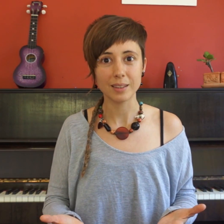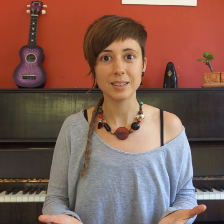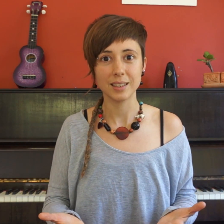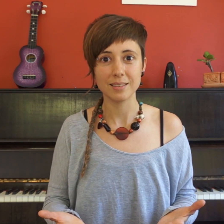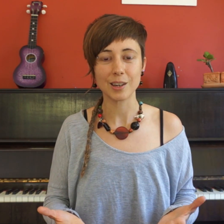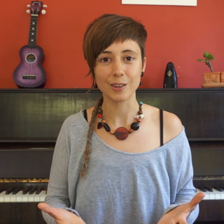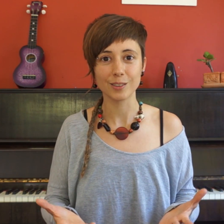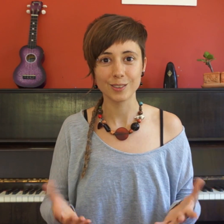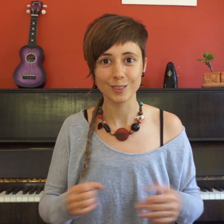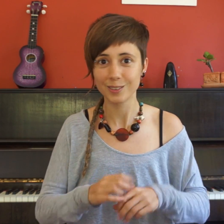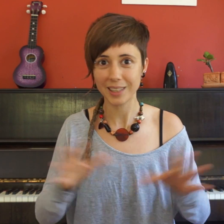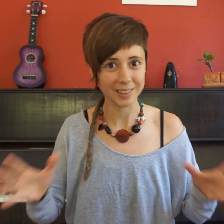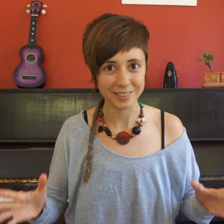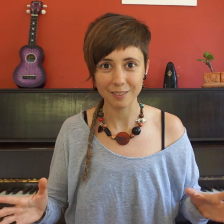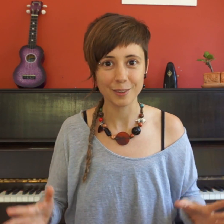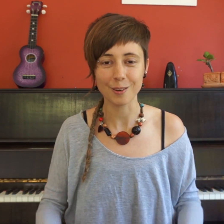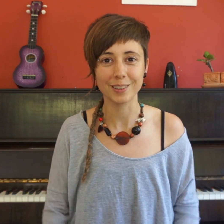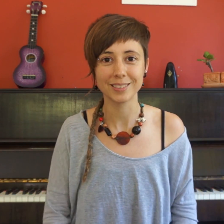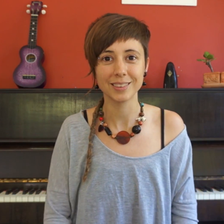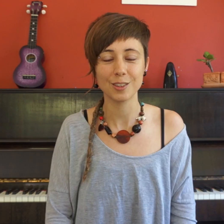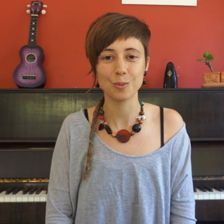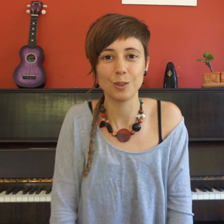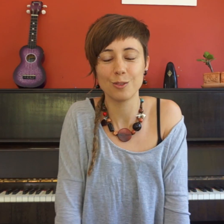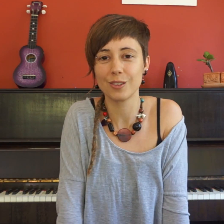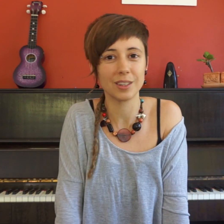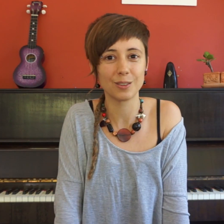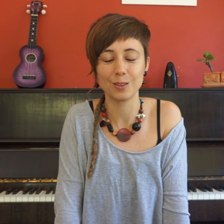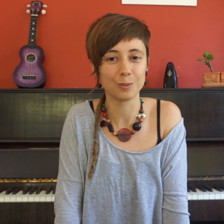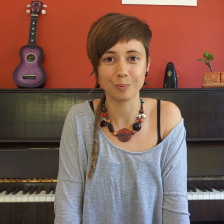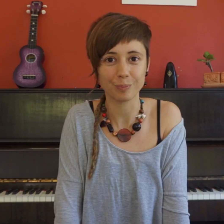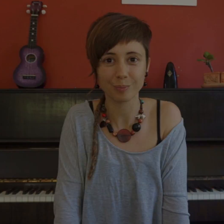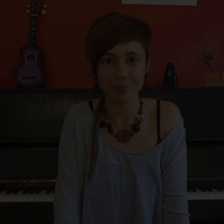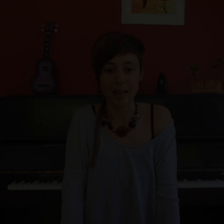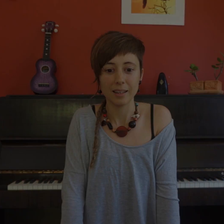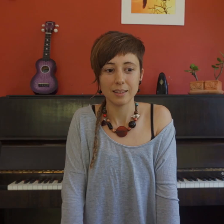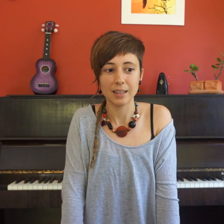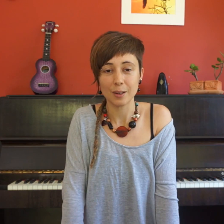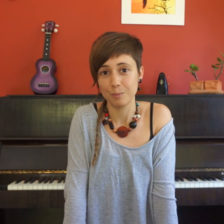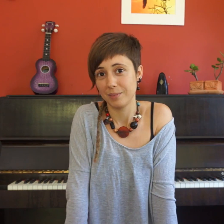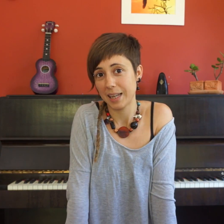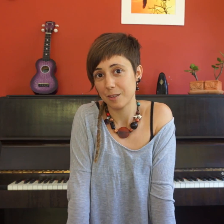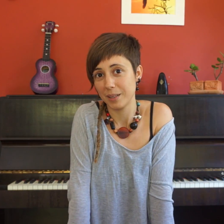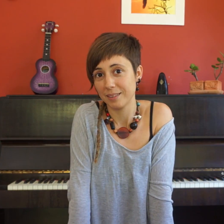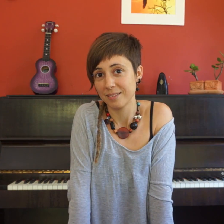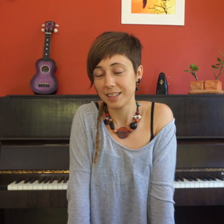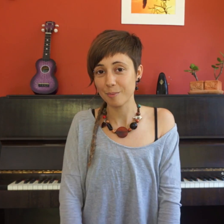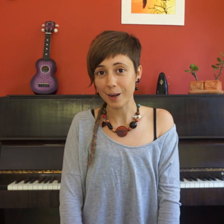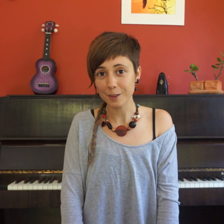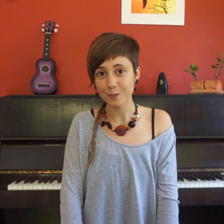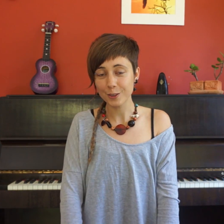parenting easier. So yeah, share it around. It's such a beautiful thing to do. And I hope that has been inspiring for you